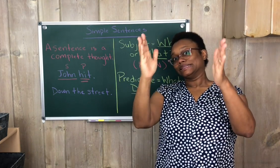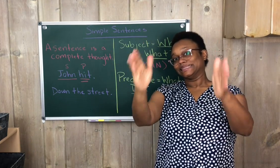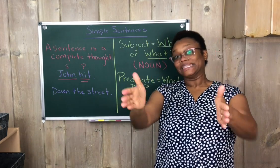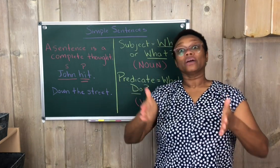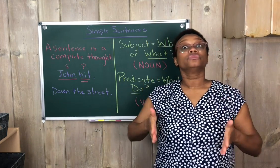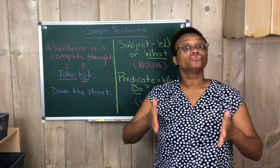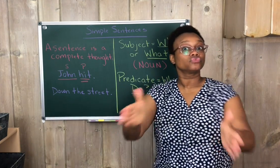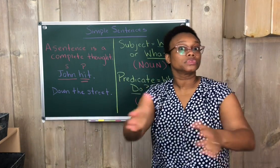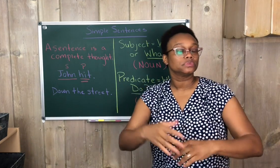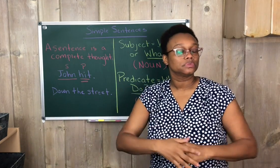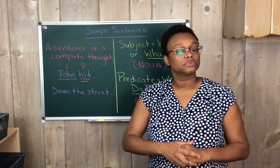Down the street.